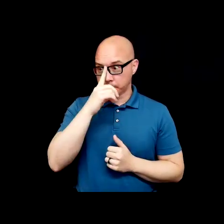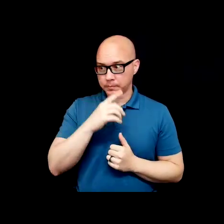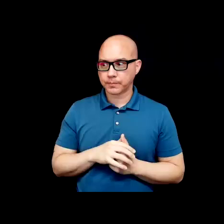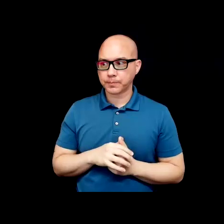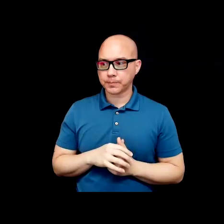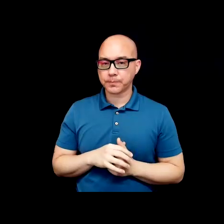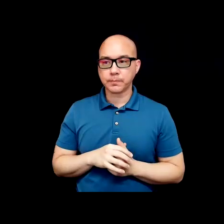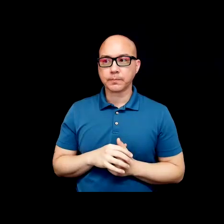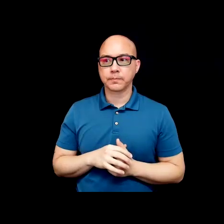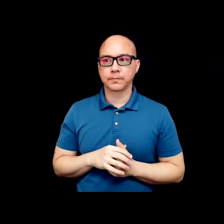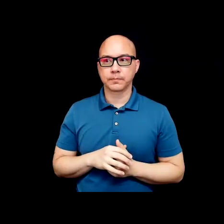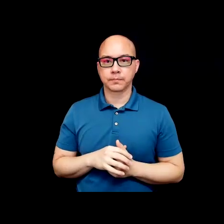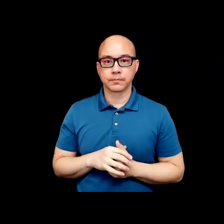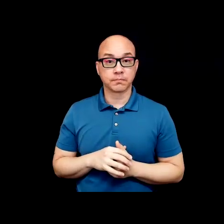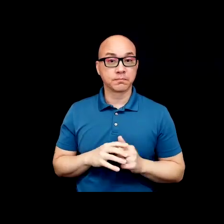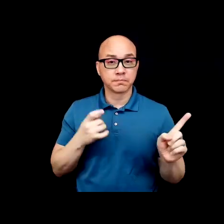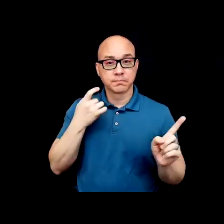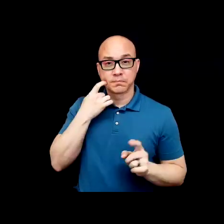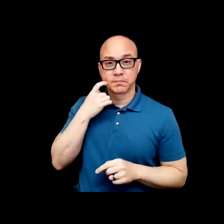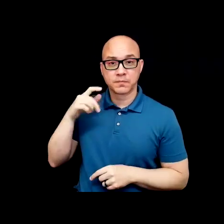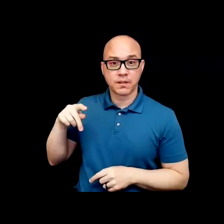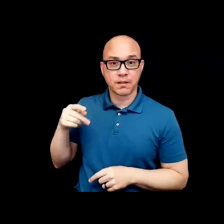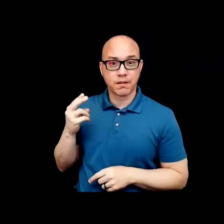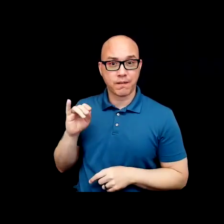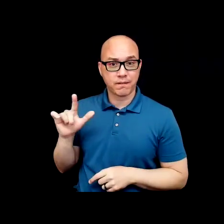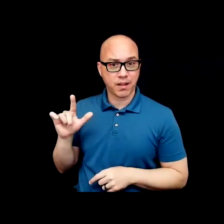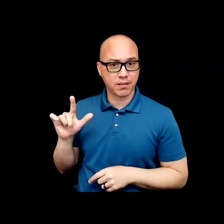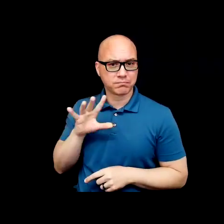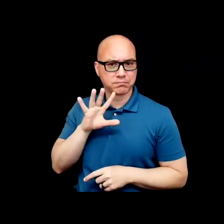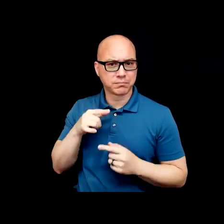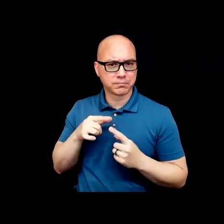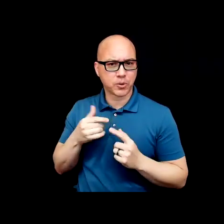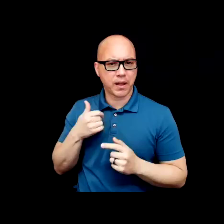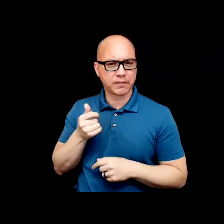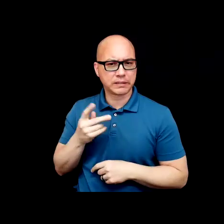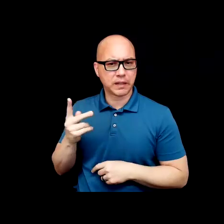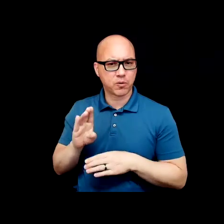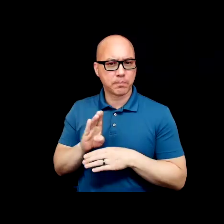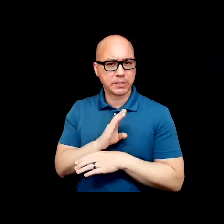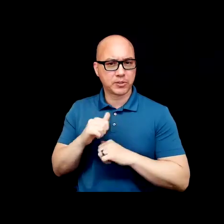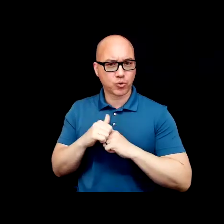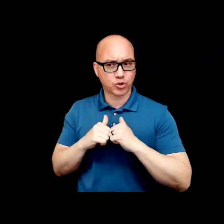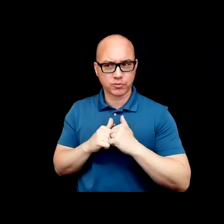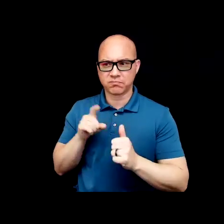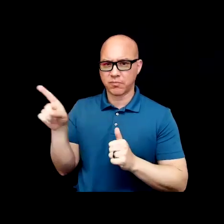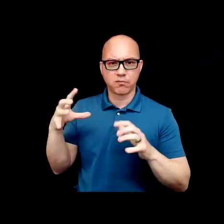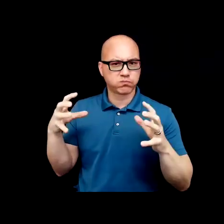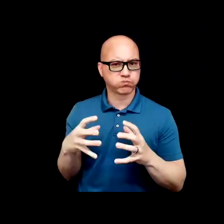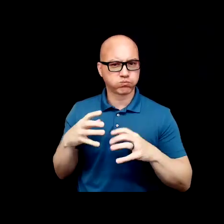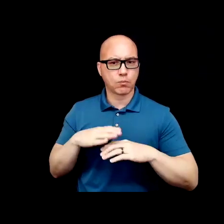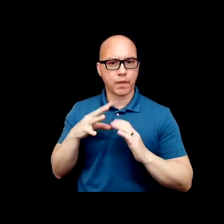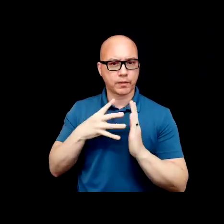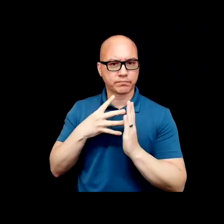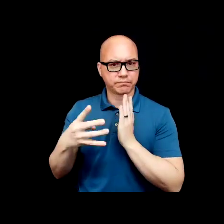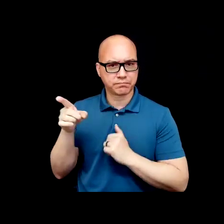So as Phil shared, there are a few common business structures and lumped them together in a table on this slide.